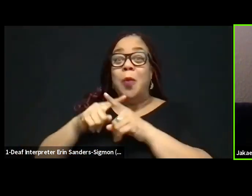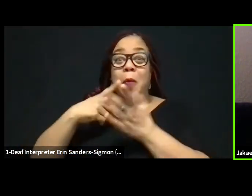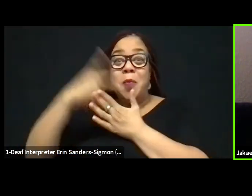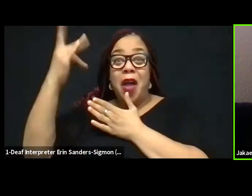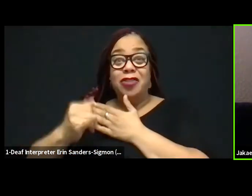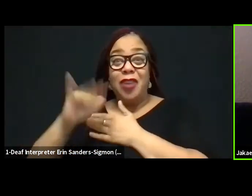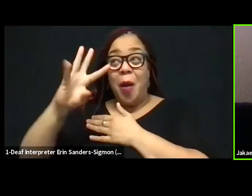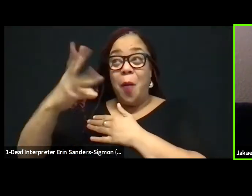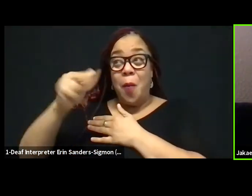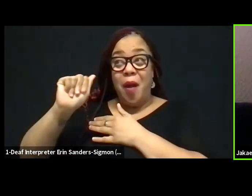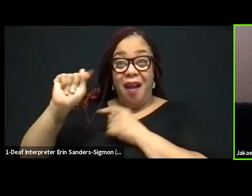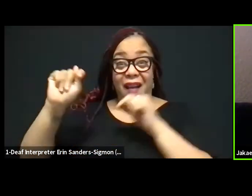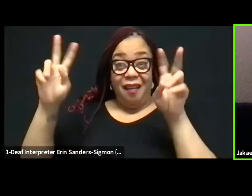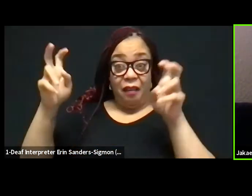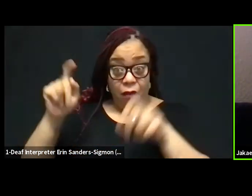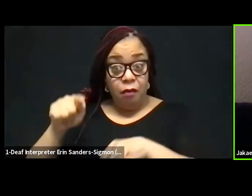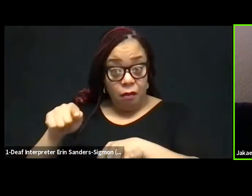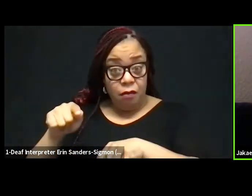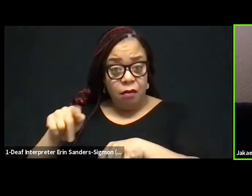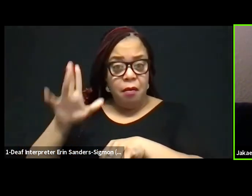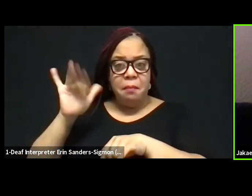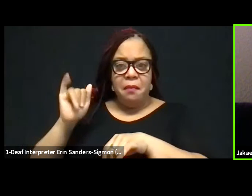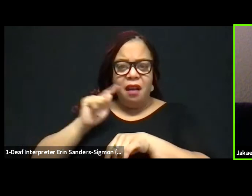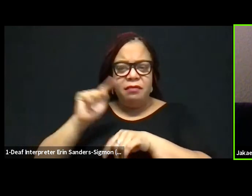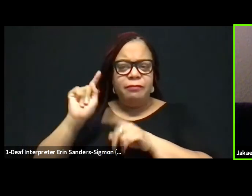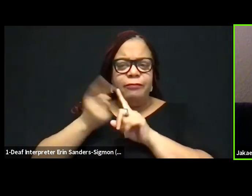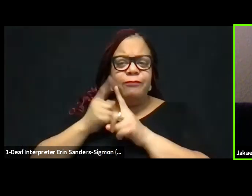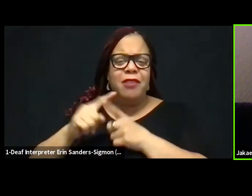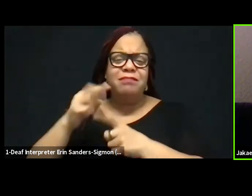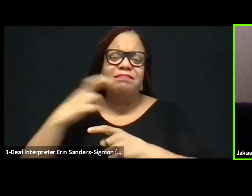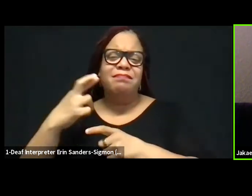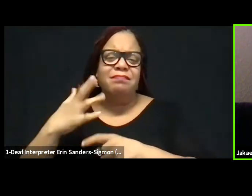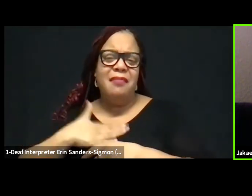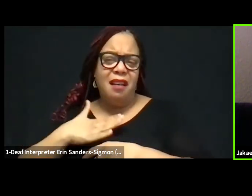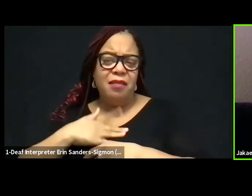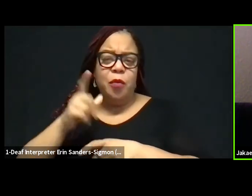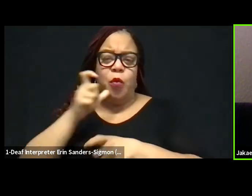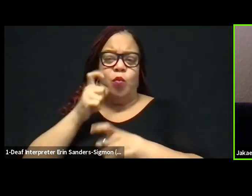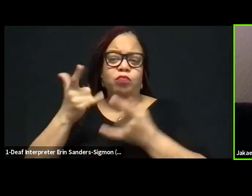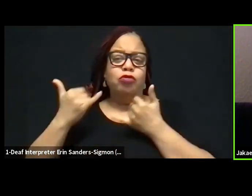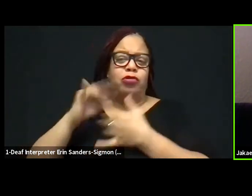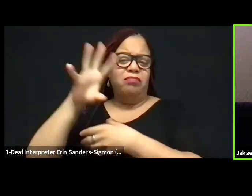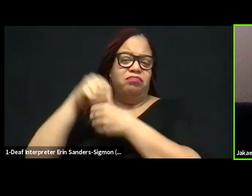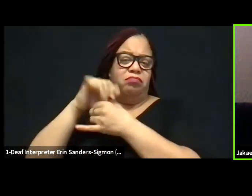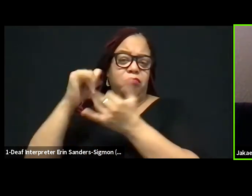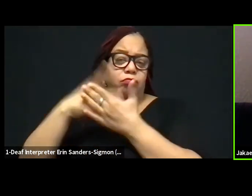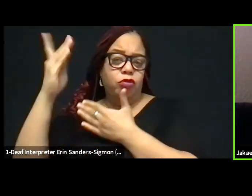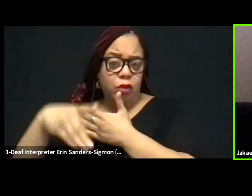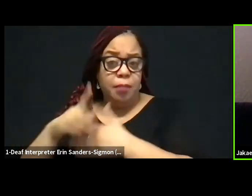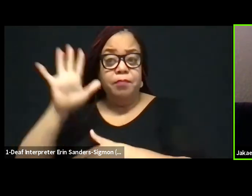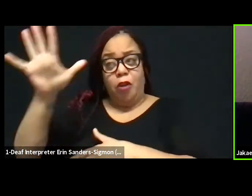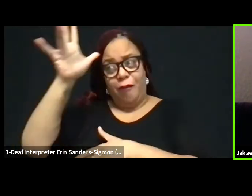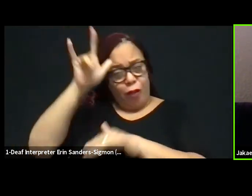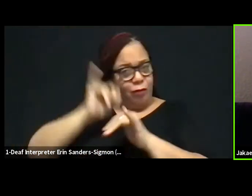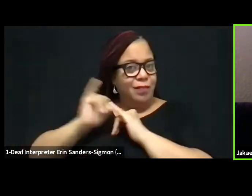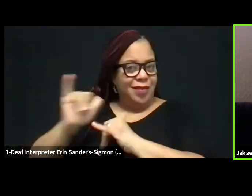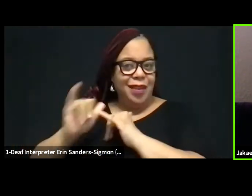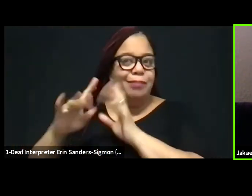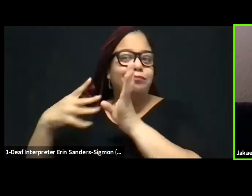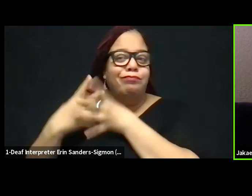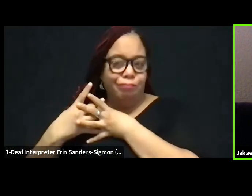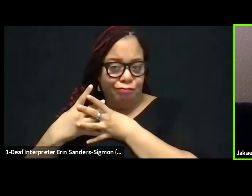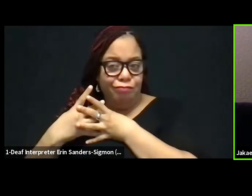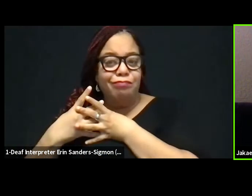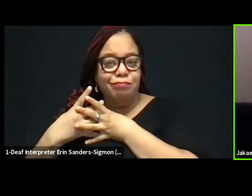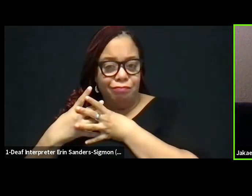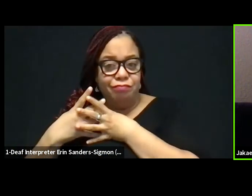been incarcerated continuously throughout her childhood and just her lifetime in general. She was a part of the program and she took